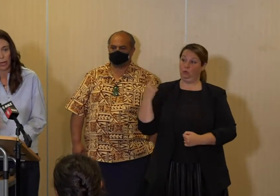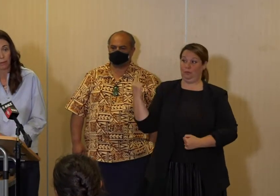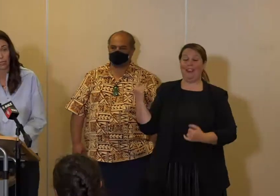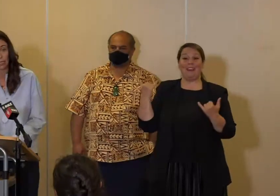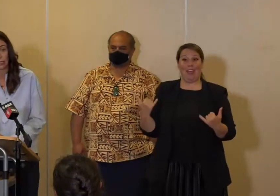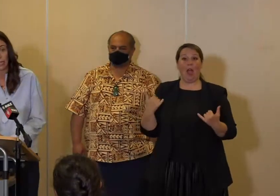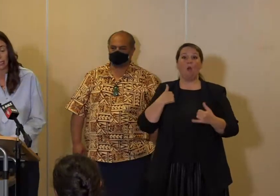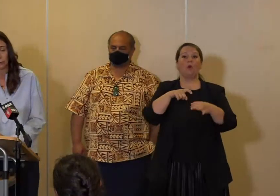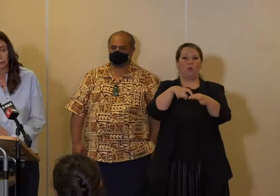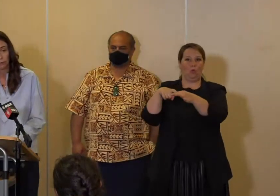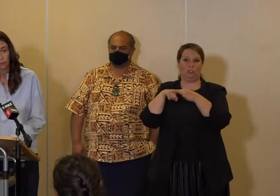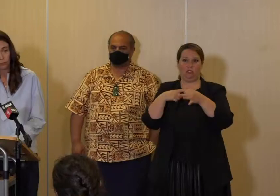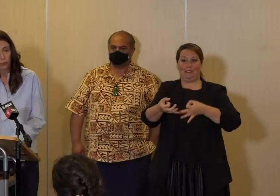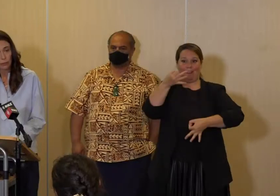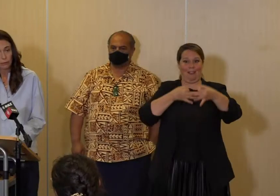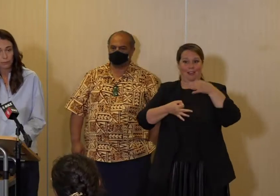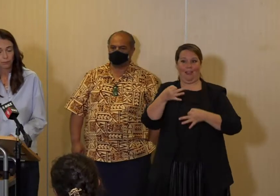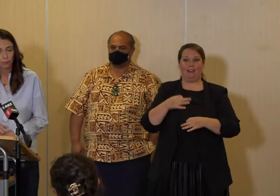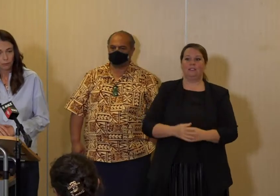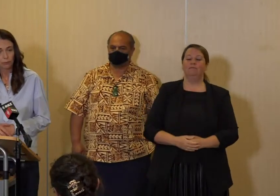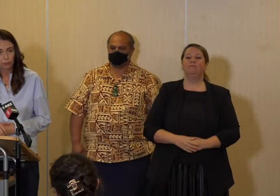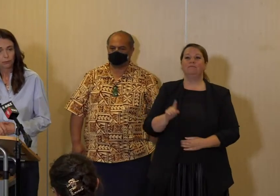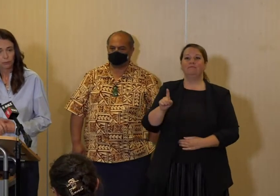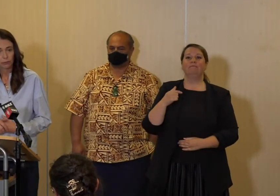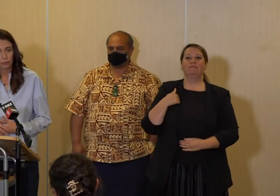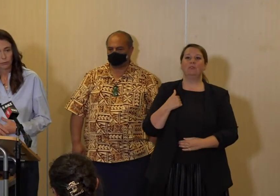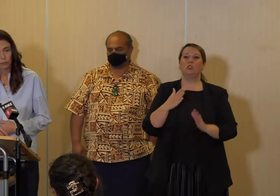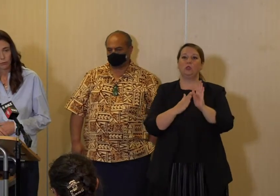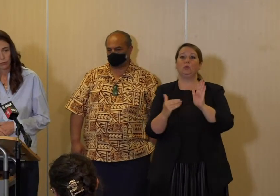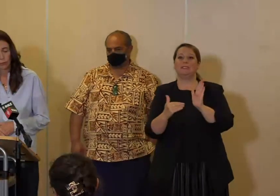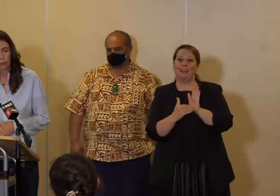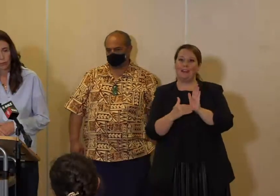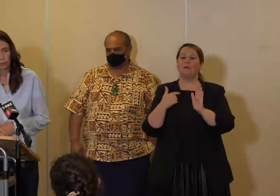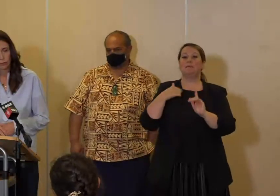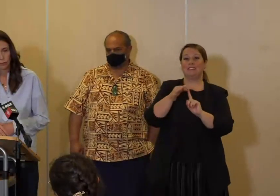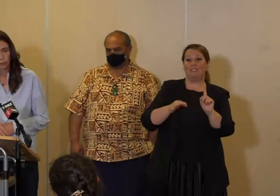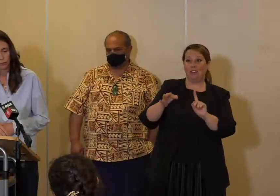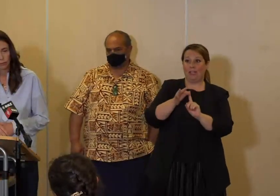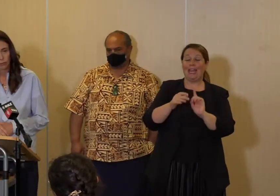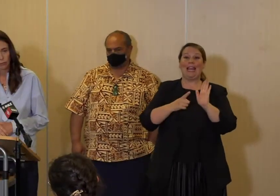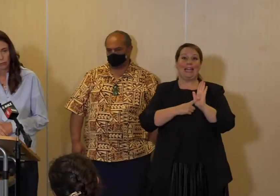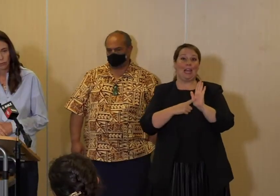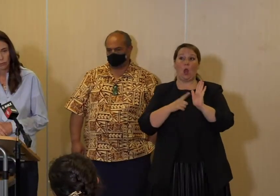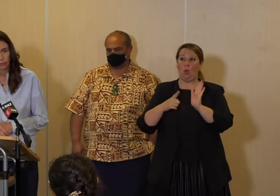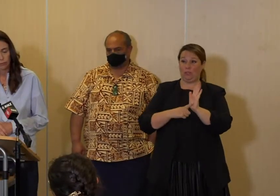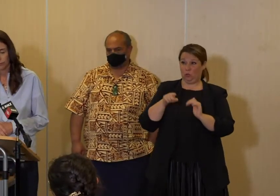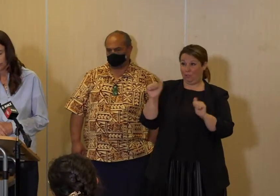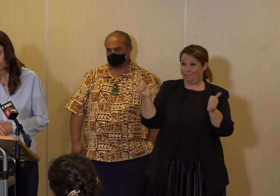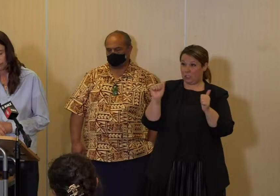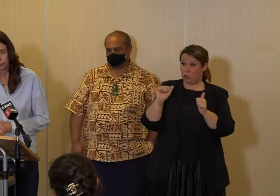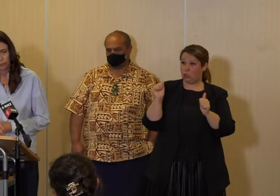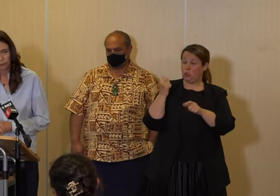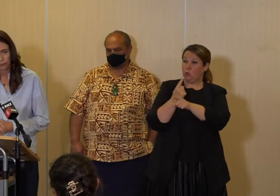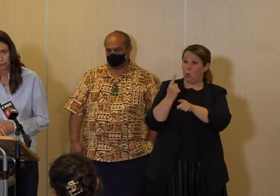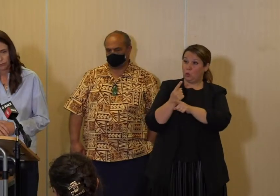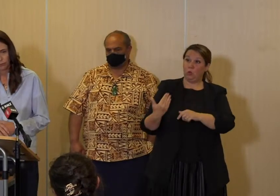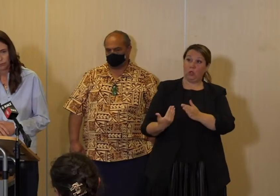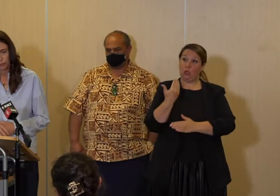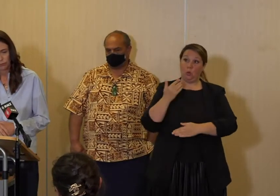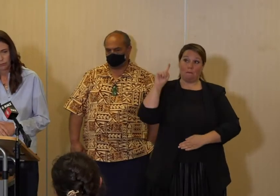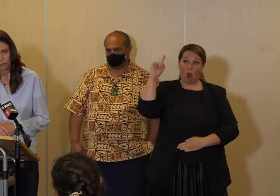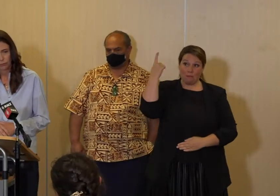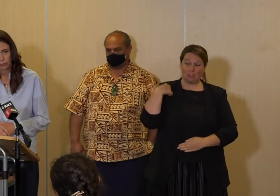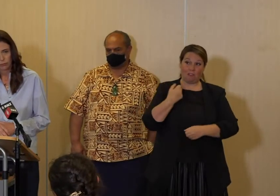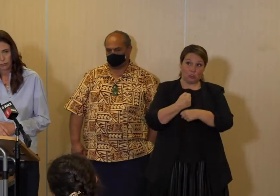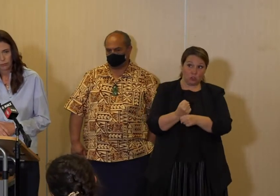questions, which we're happy to now take. RNZ Pacific's Lydia Lewis, have you spoken with the new Prime Minister of Tonga or